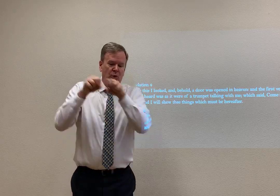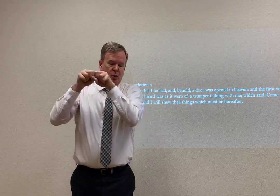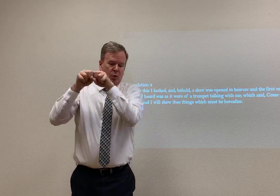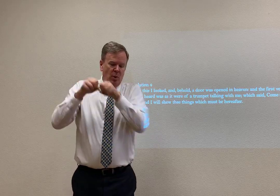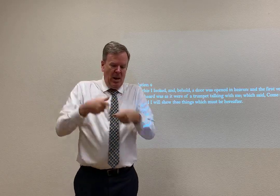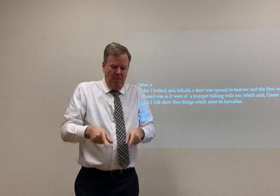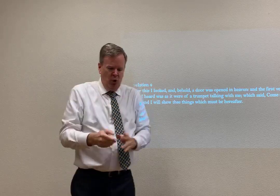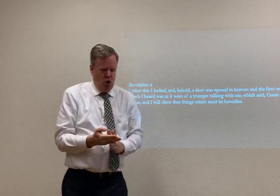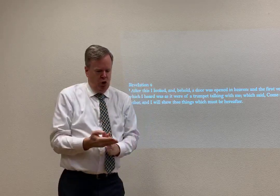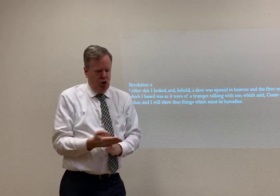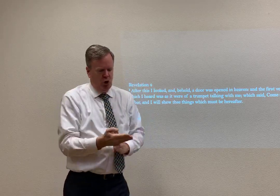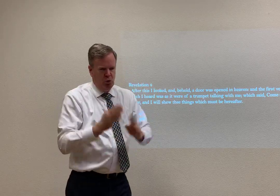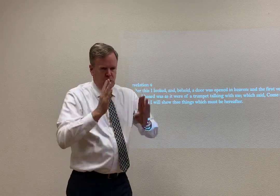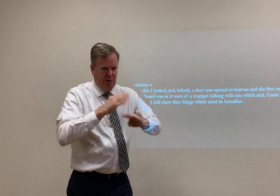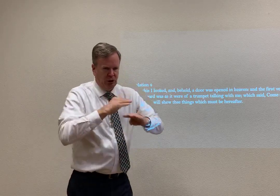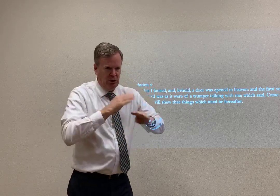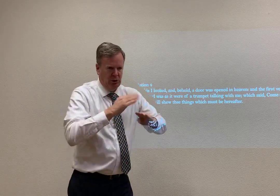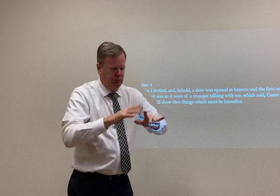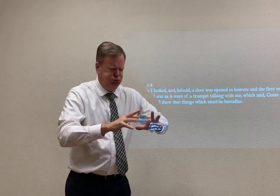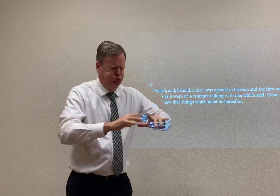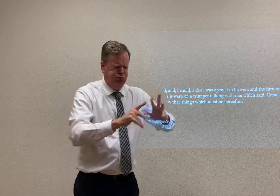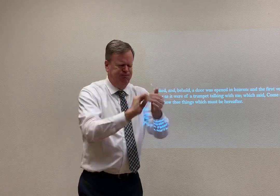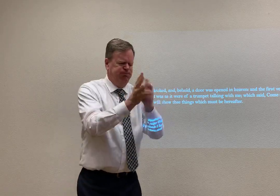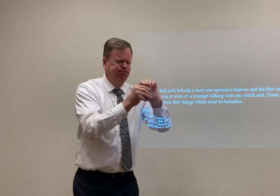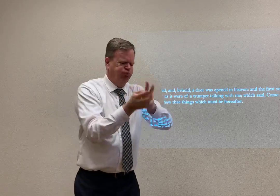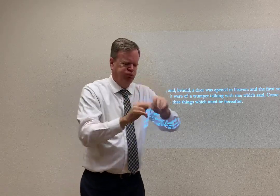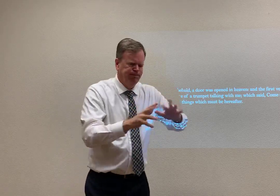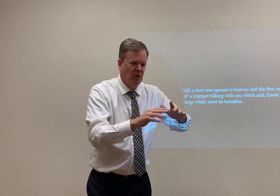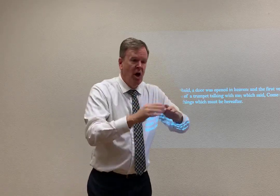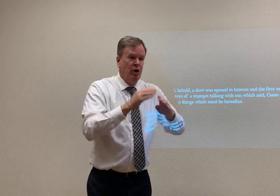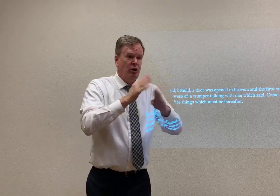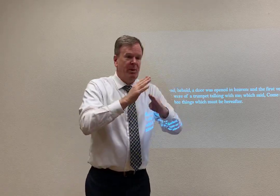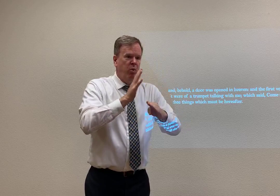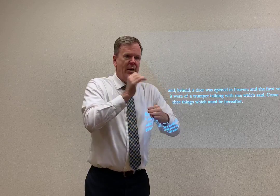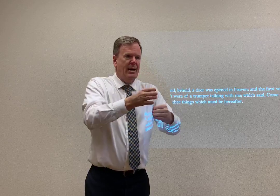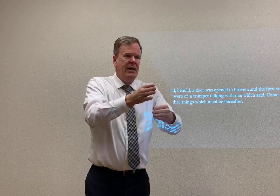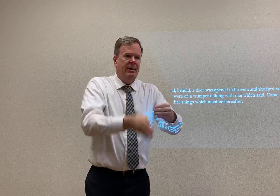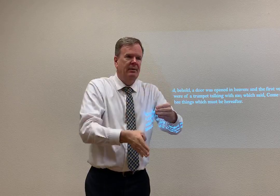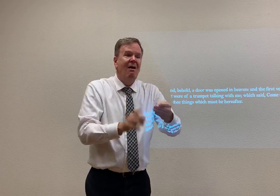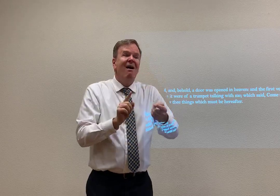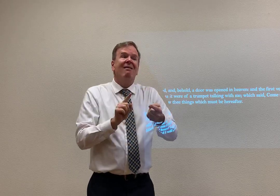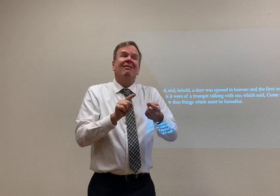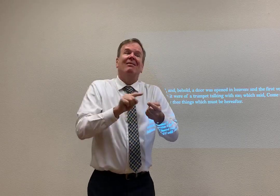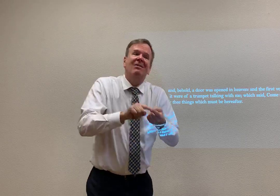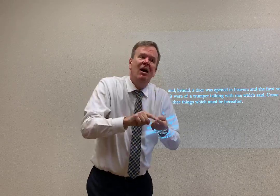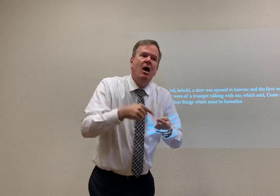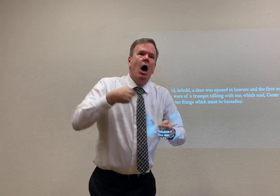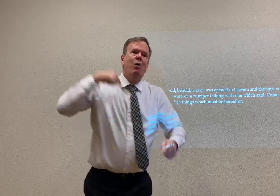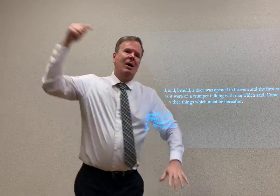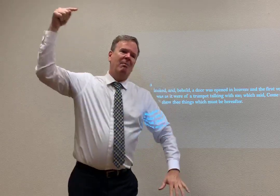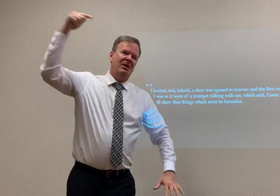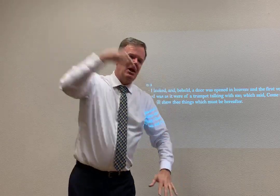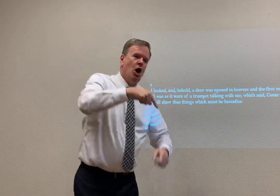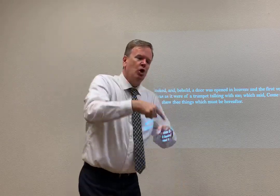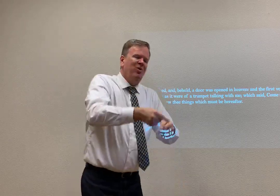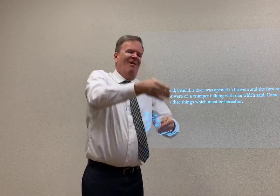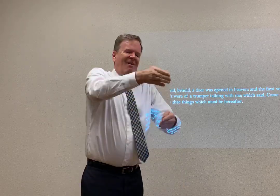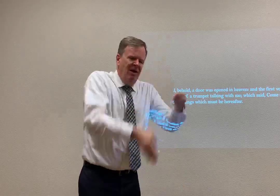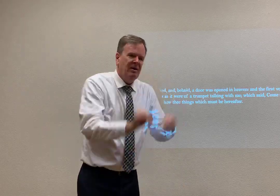but after the church is raptured, the world has to go through a tribulation. It's terrible. It's tough. The tribulation will not end until we come back down